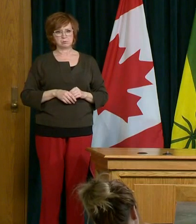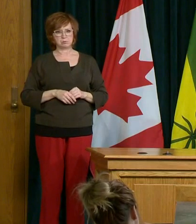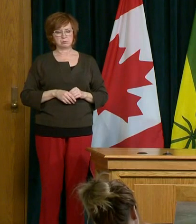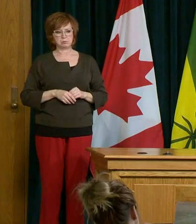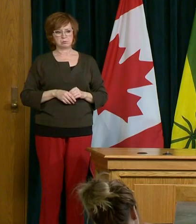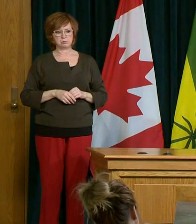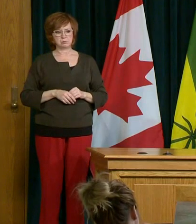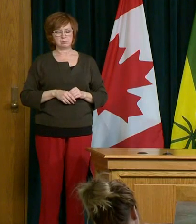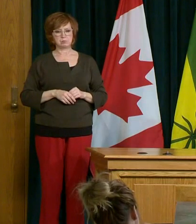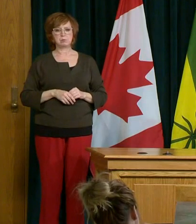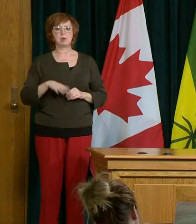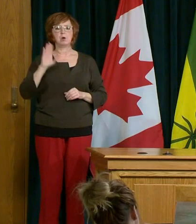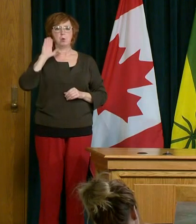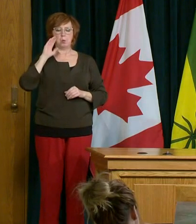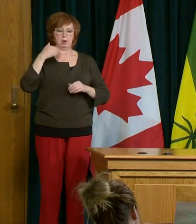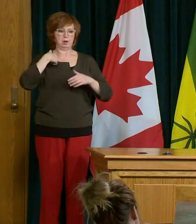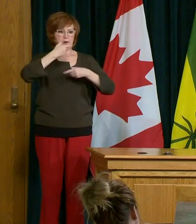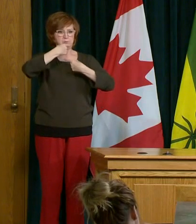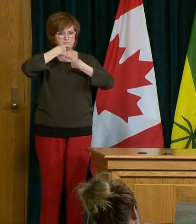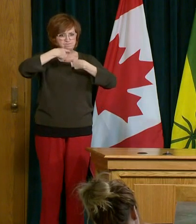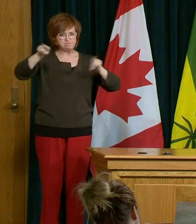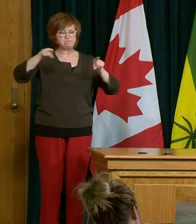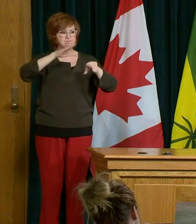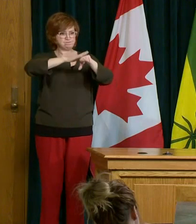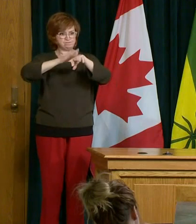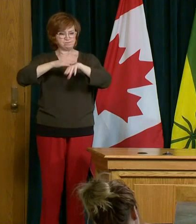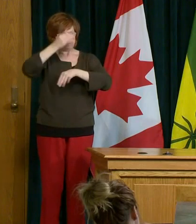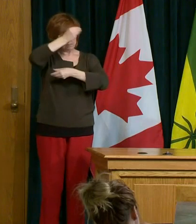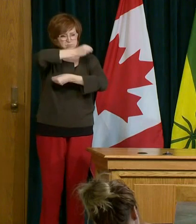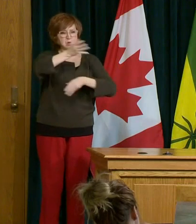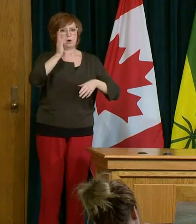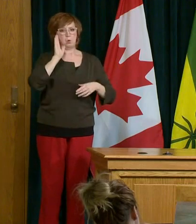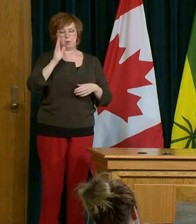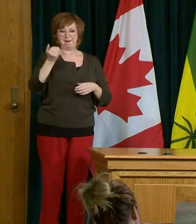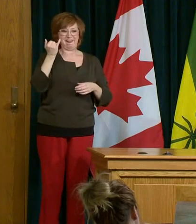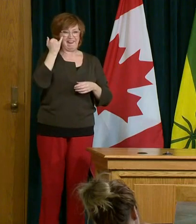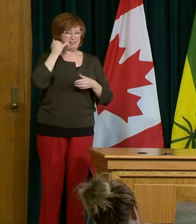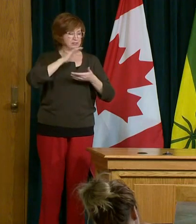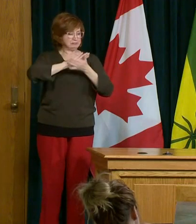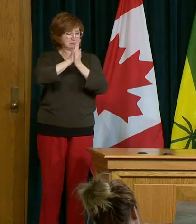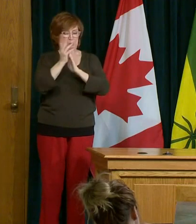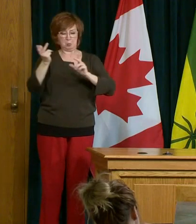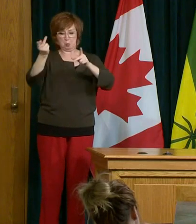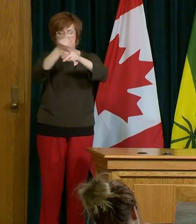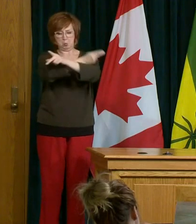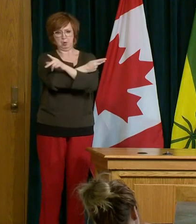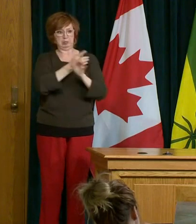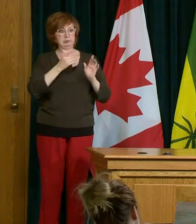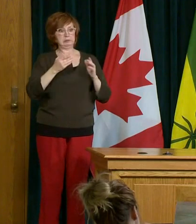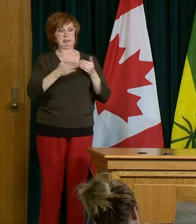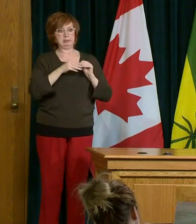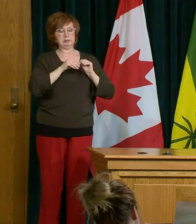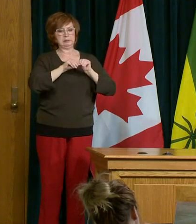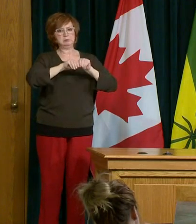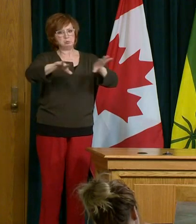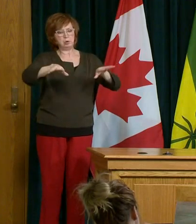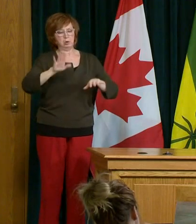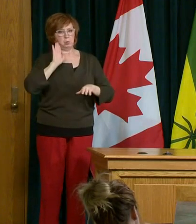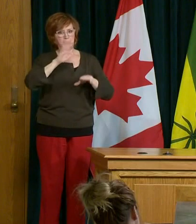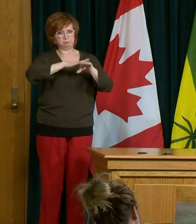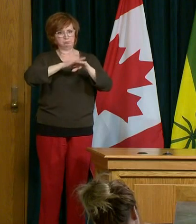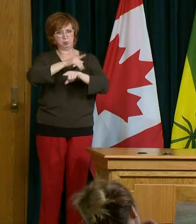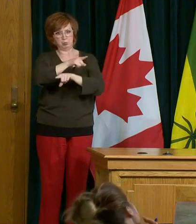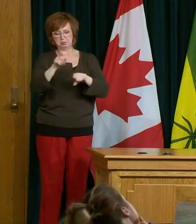a public service announcement that again will be as part of a news release and will be posted on the website. And public notifications will